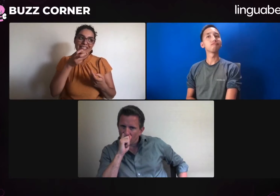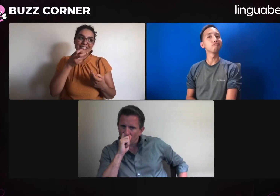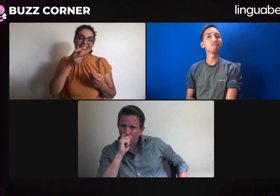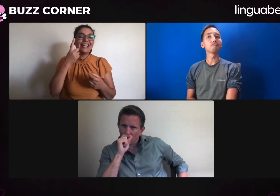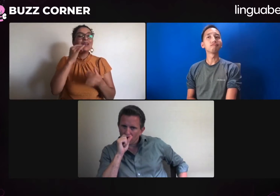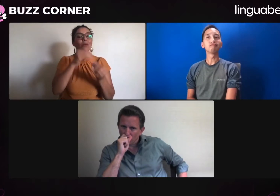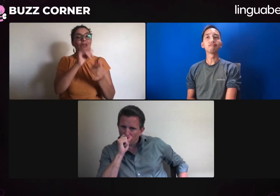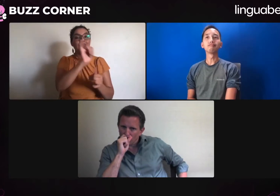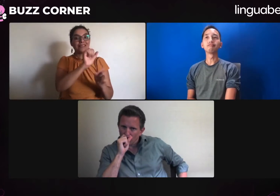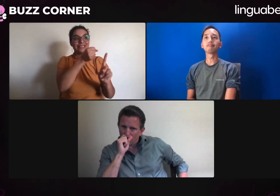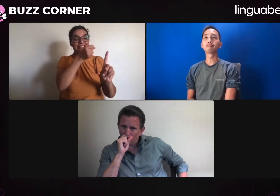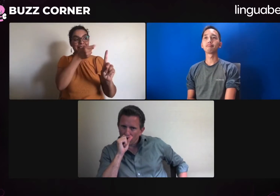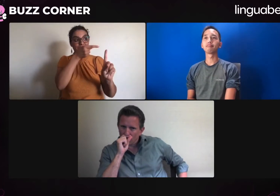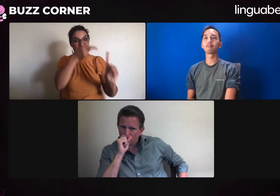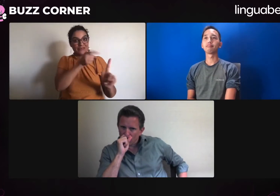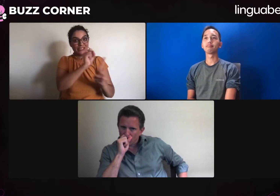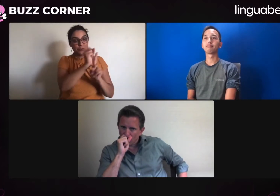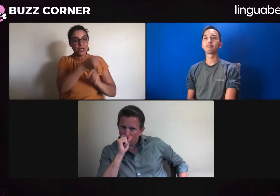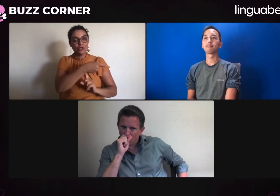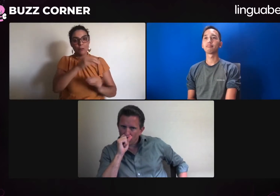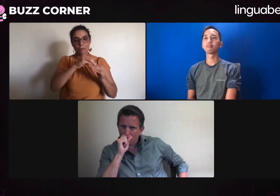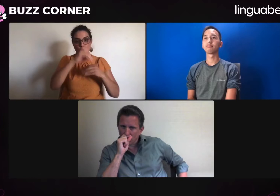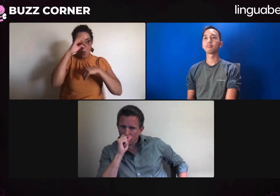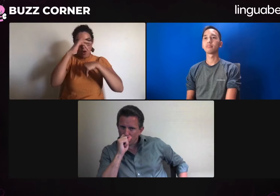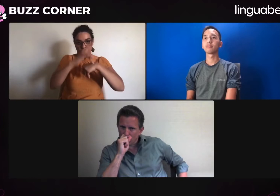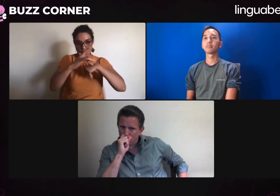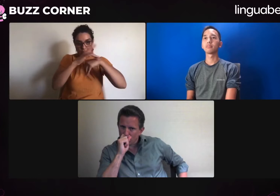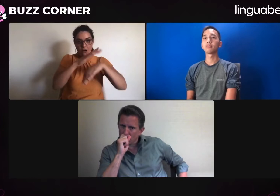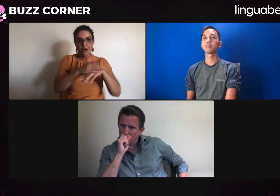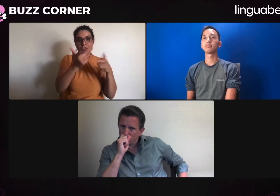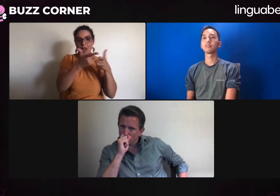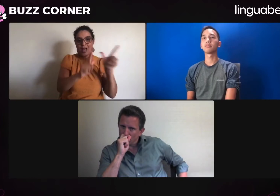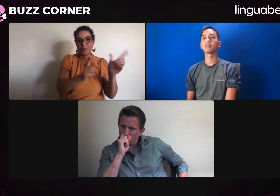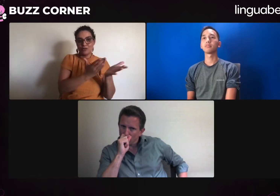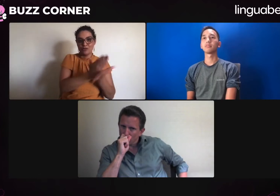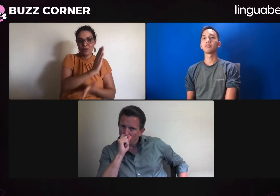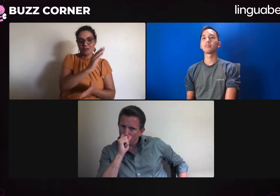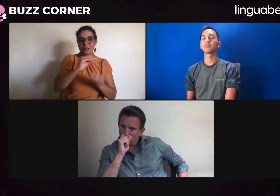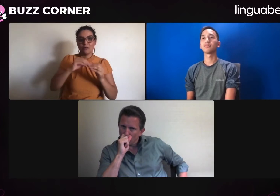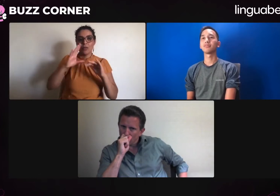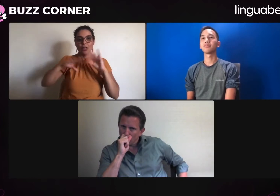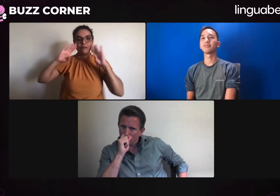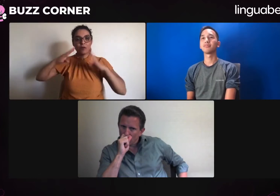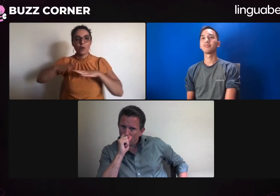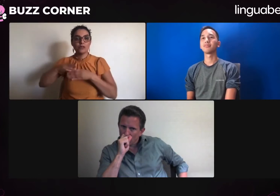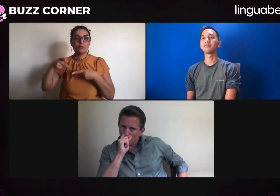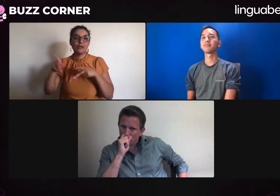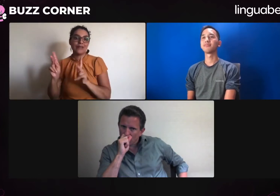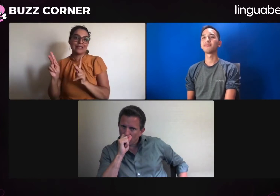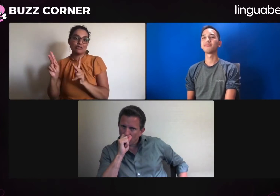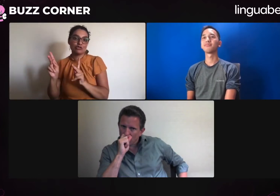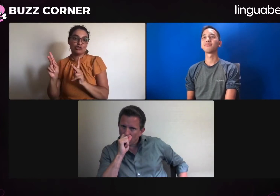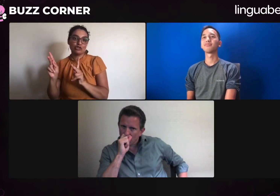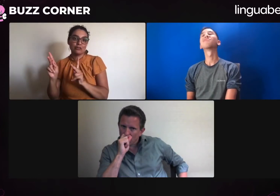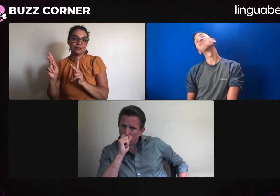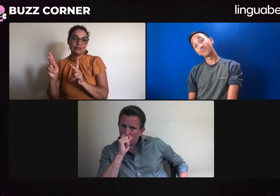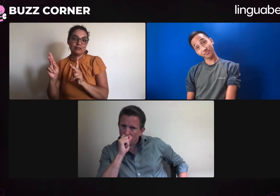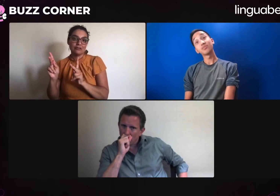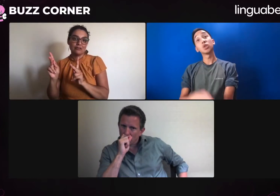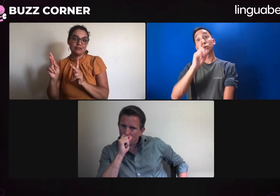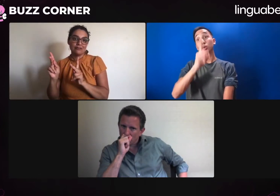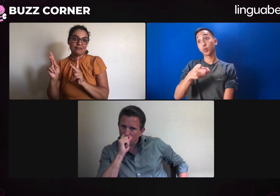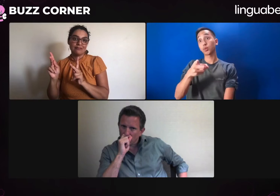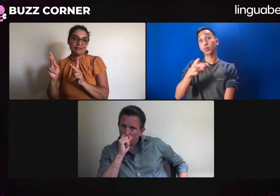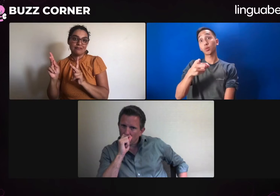and that mentality, which goes to my point. I think with that specific situation, people were thinking more about the language rights than